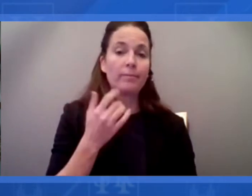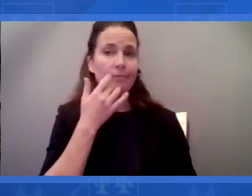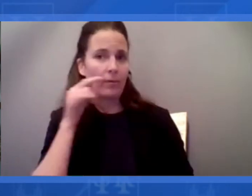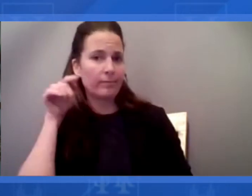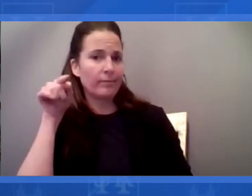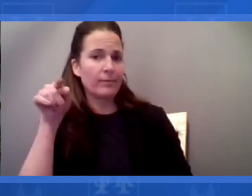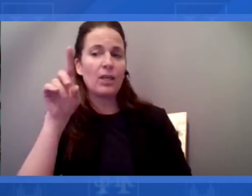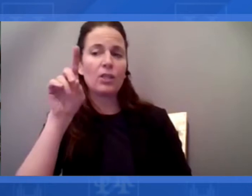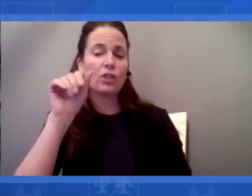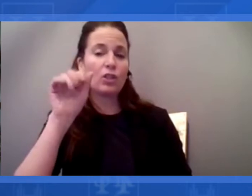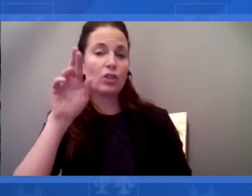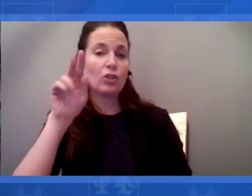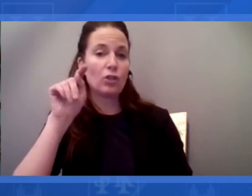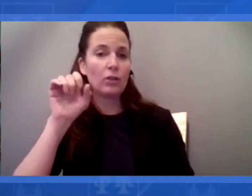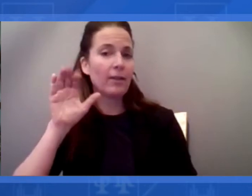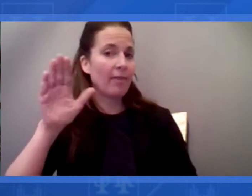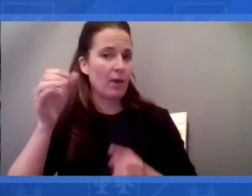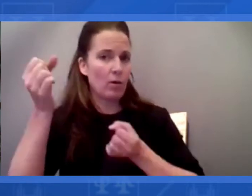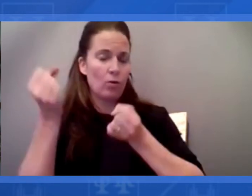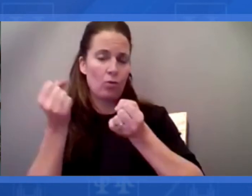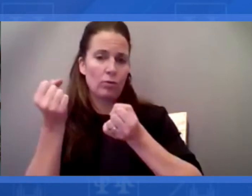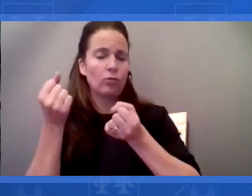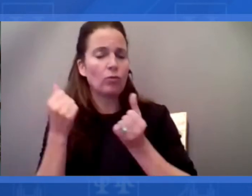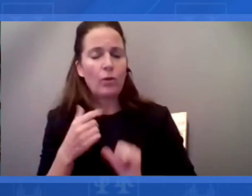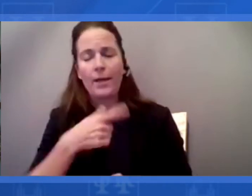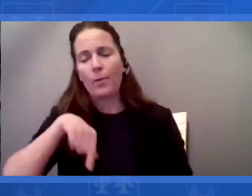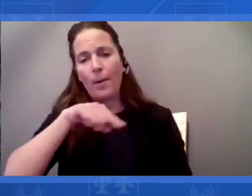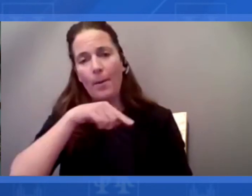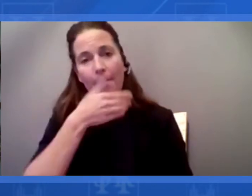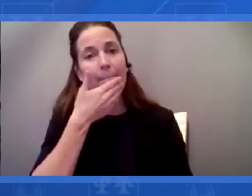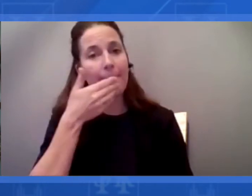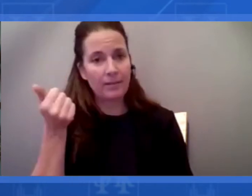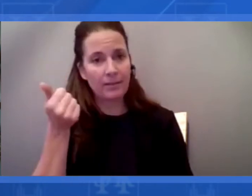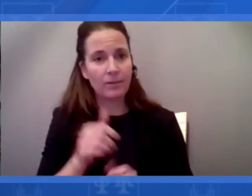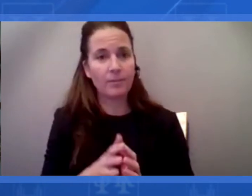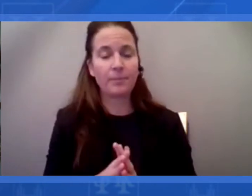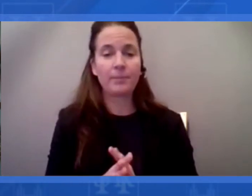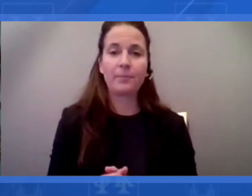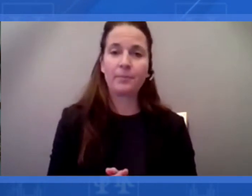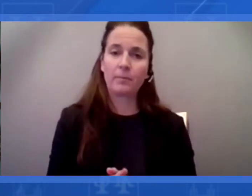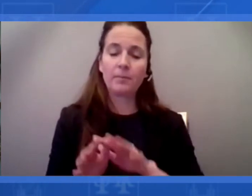possible. Now, the next comment, we